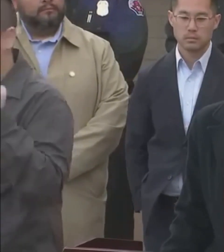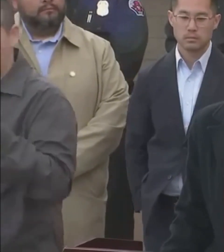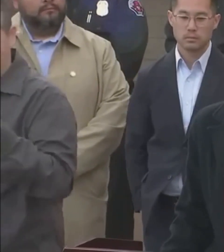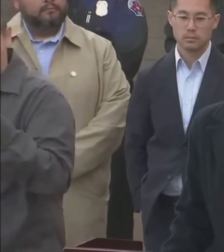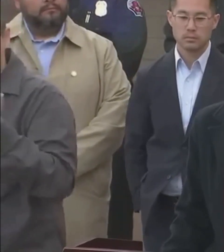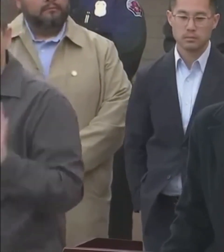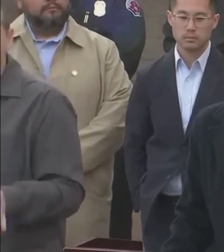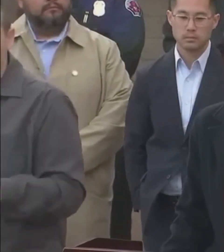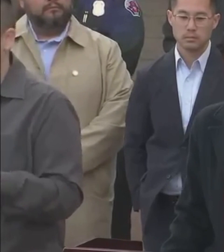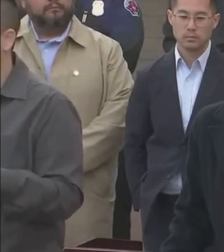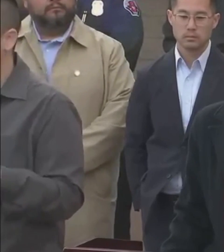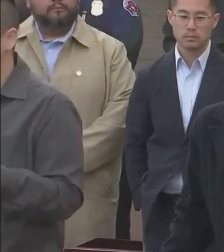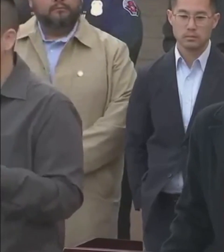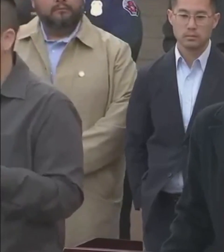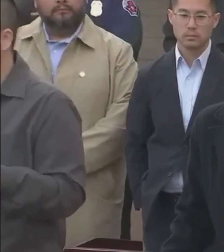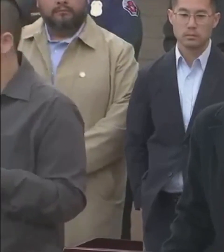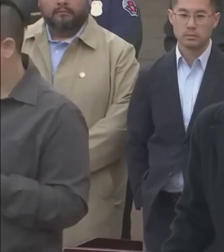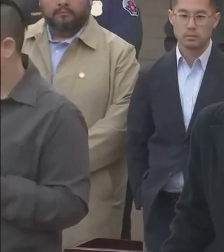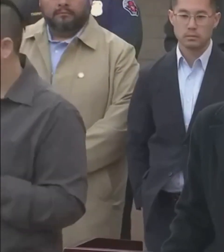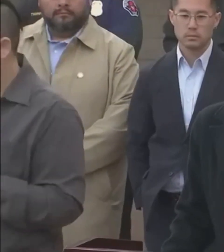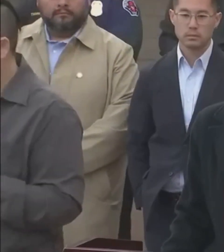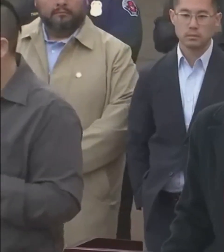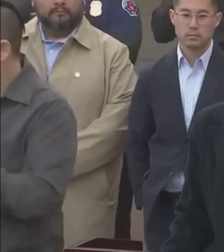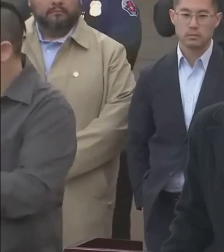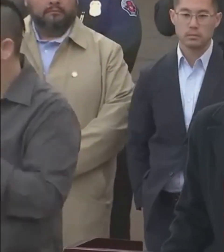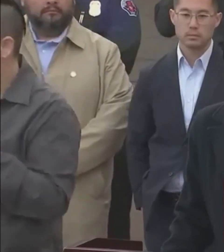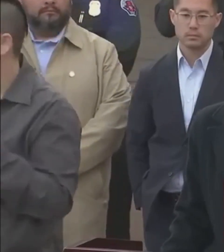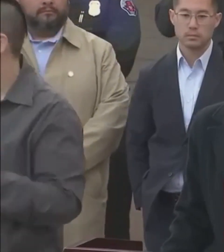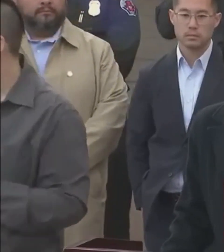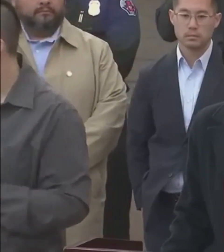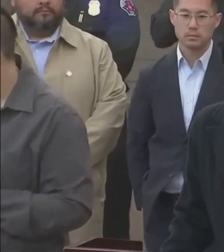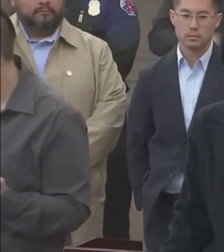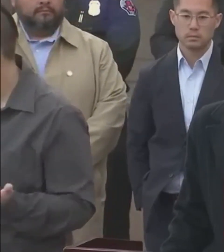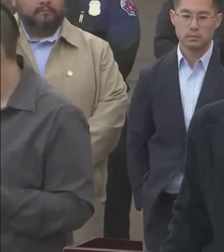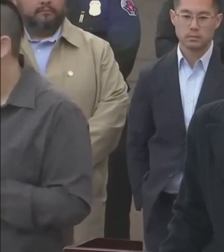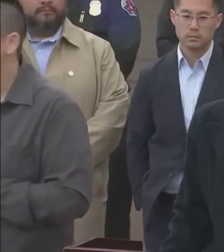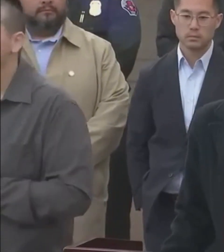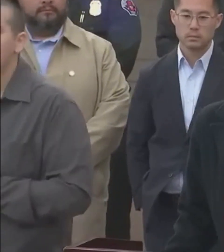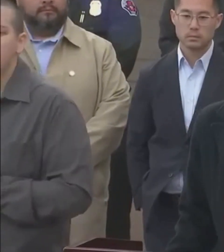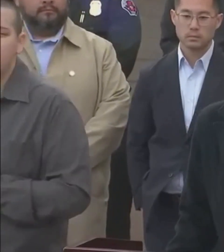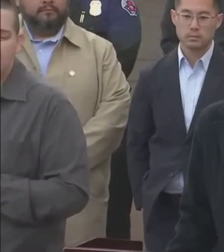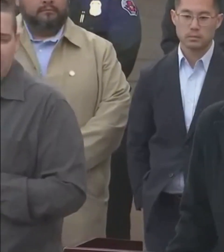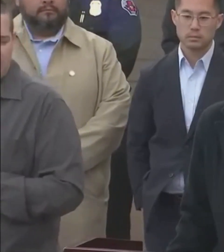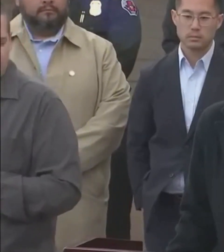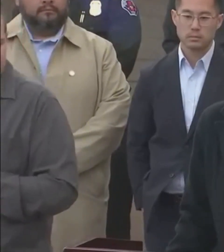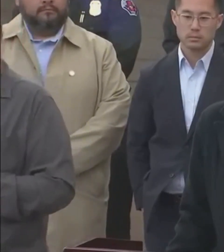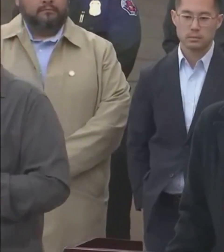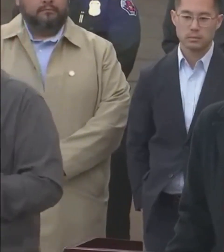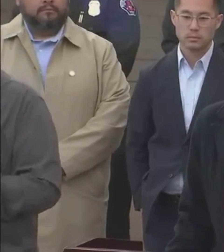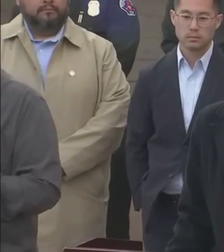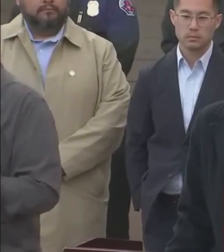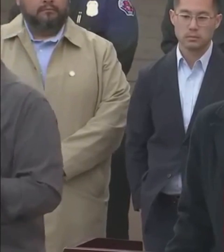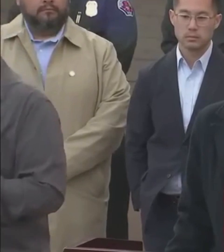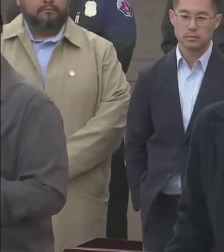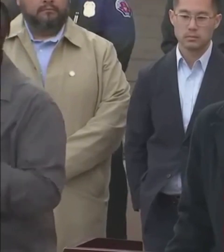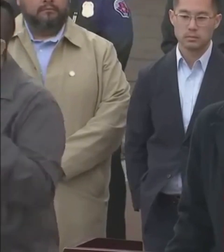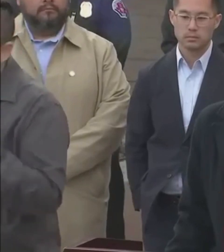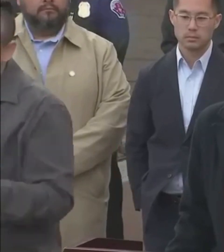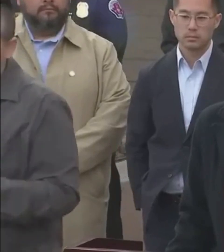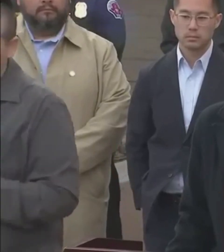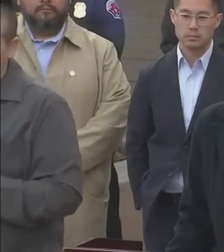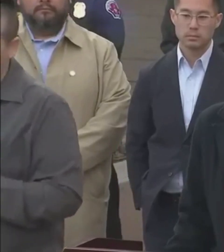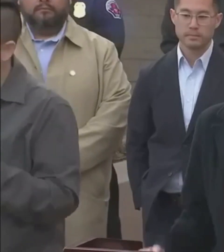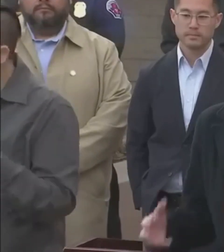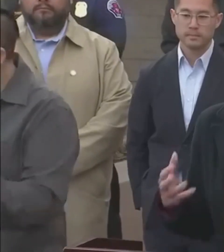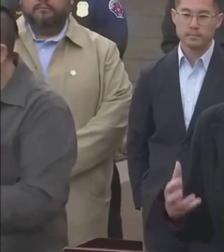Our hearts go out to them, as well as their families and companions. Representative Katie Porter, Deervine, I'm unnerved at the insight